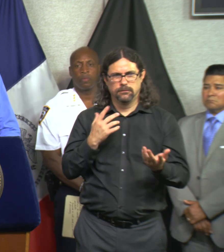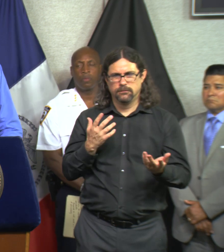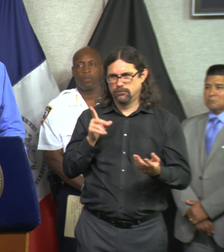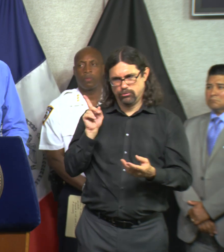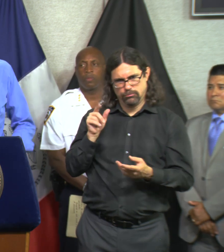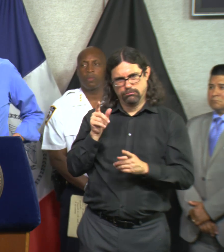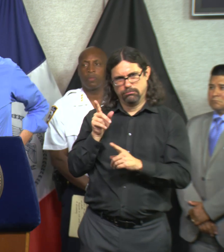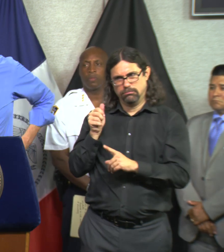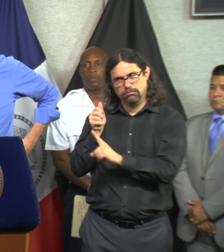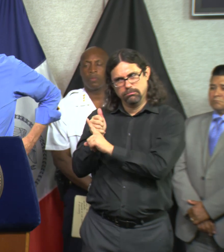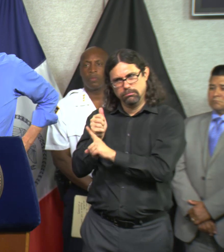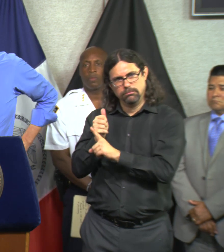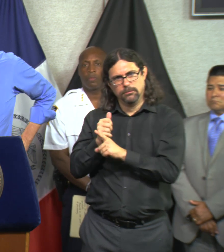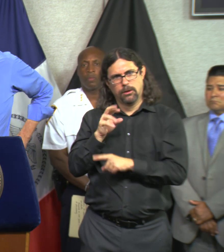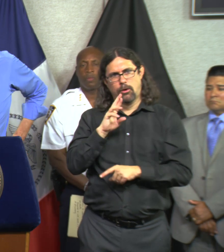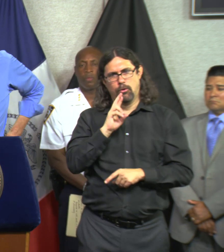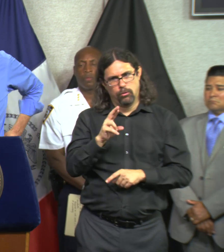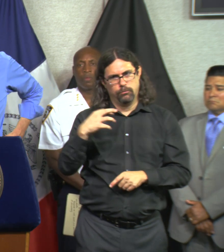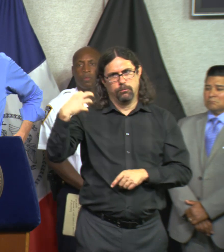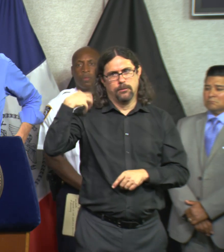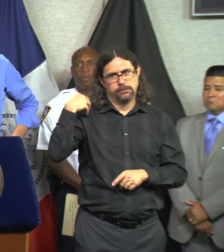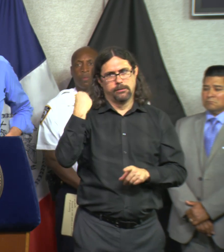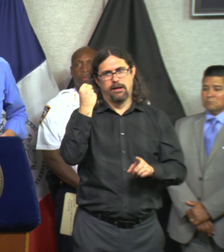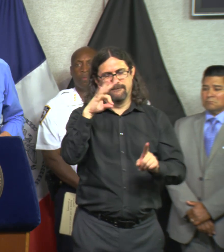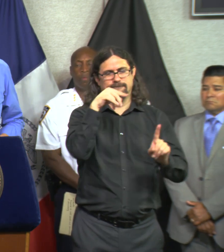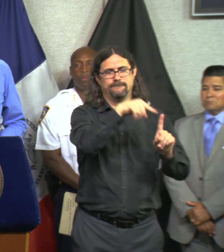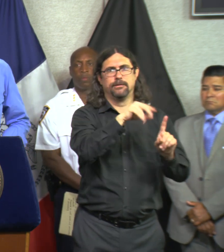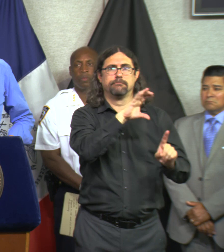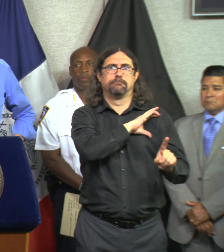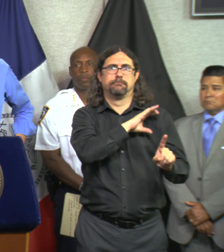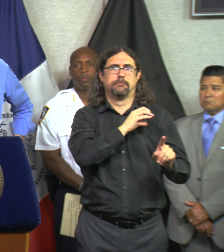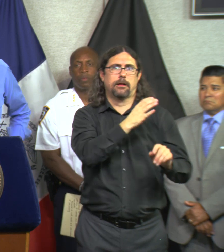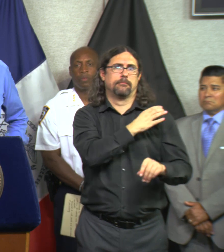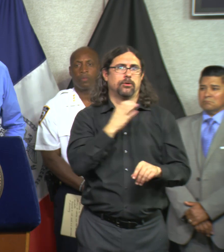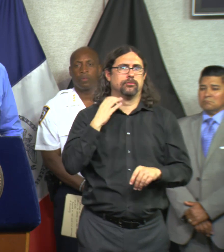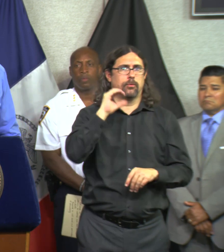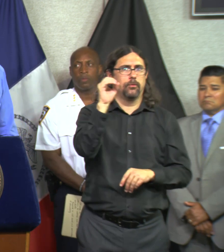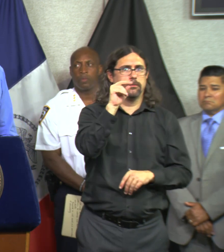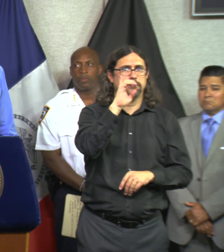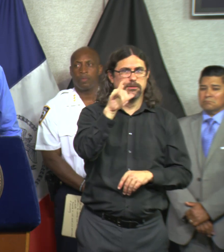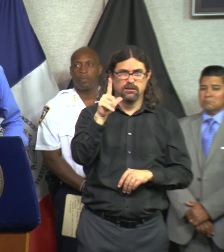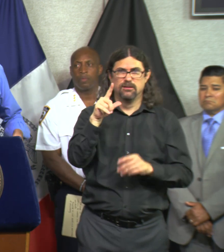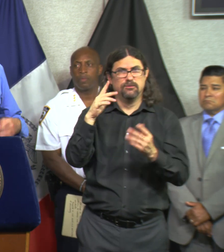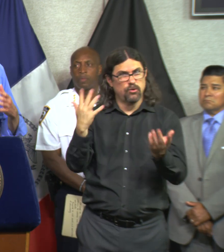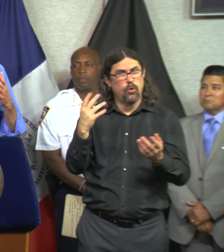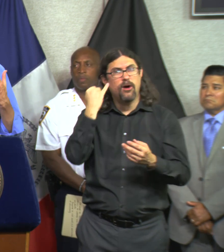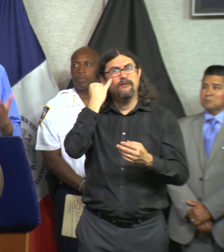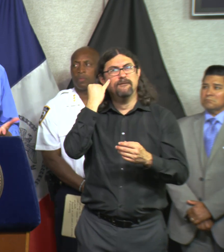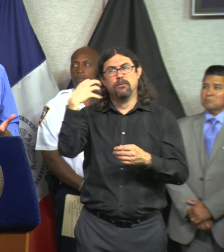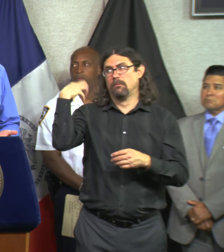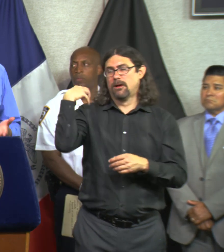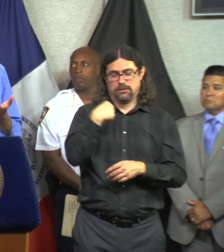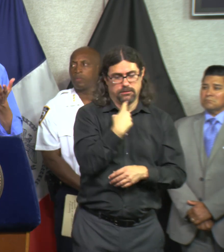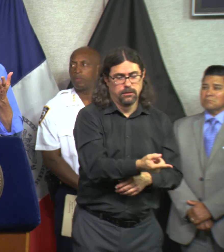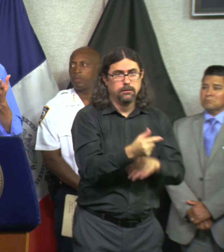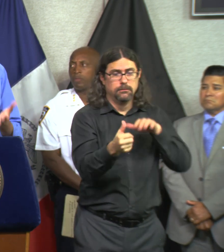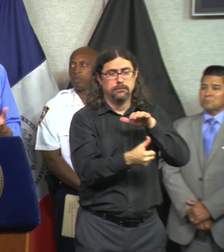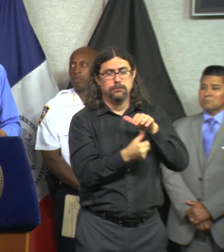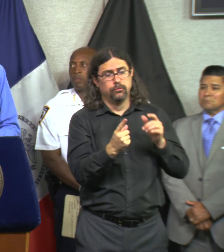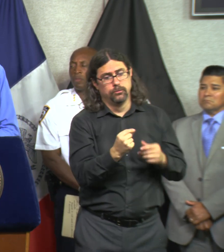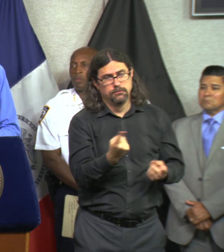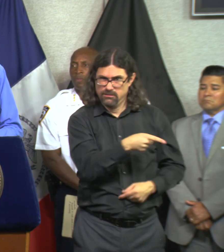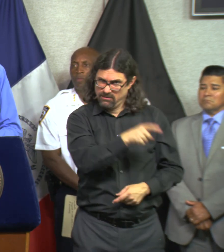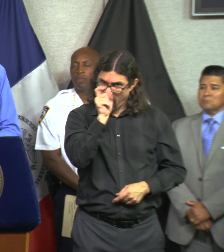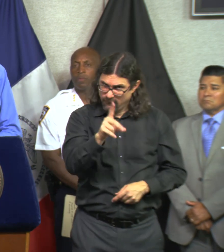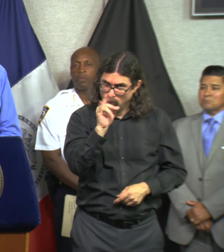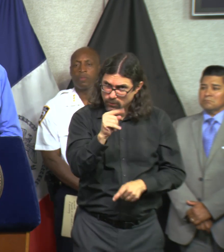the? I've spoken to this a lot of times in the course of the week. I'm really no disrespect to you, but I don't want to keep repeating it. I made it clear. There is a